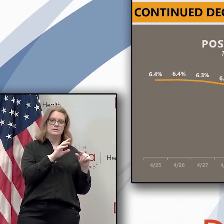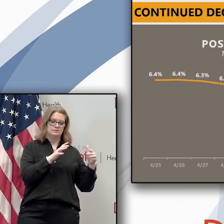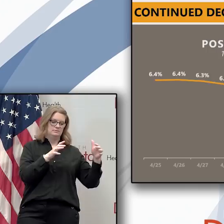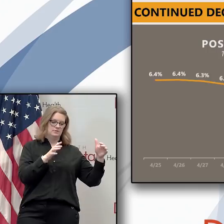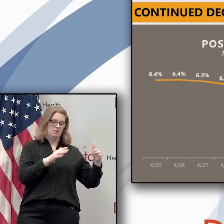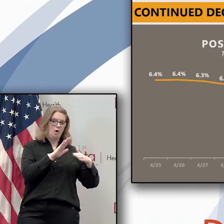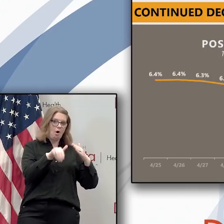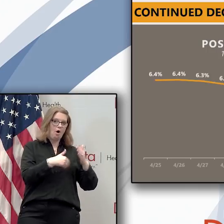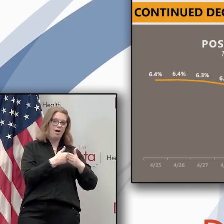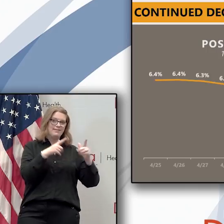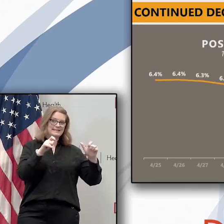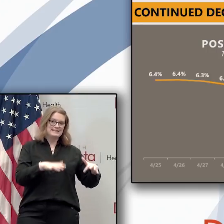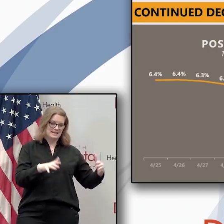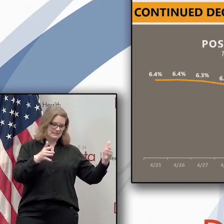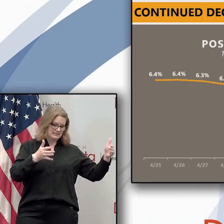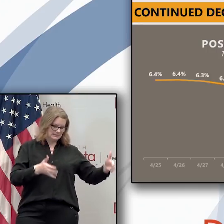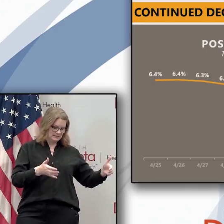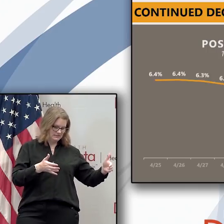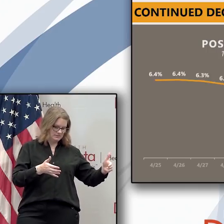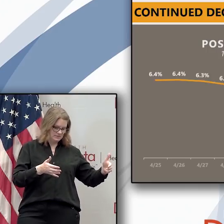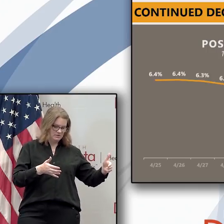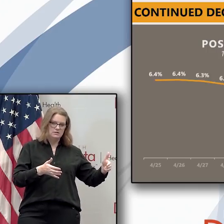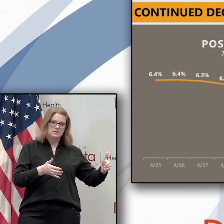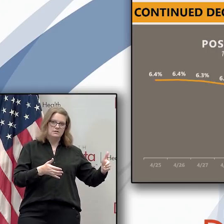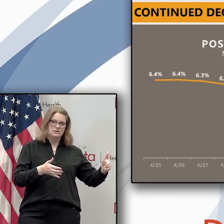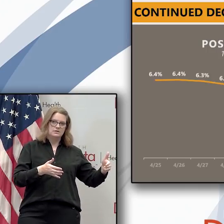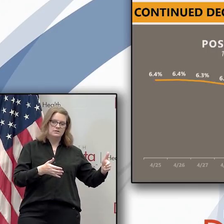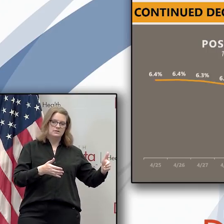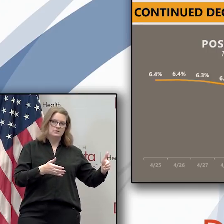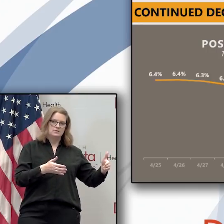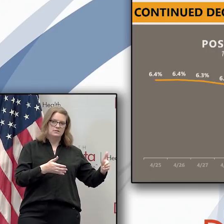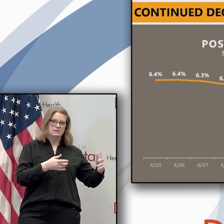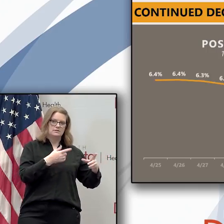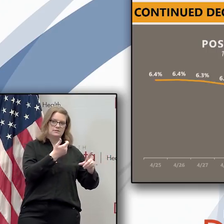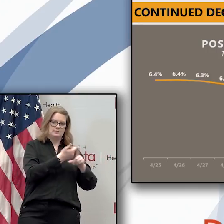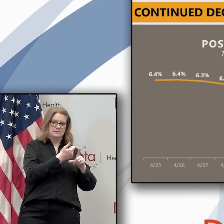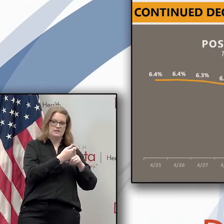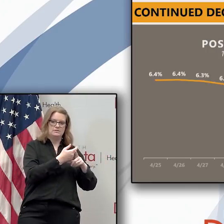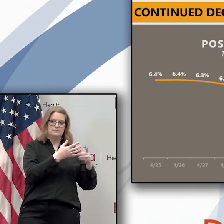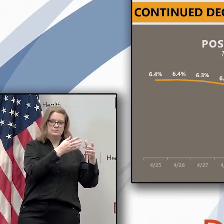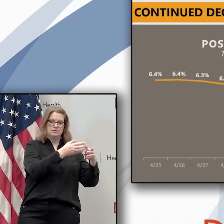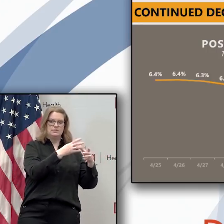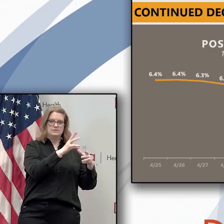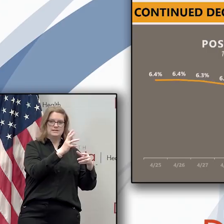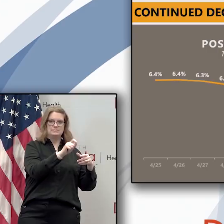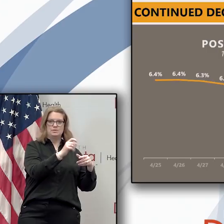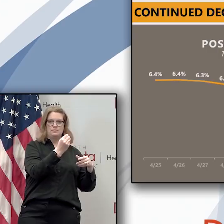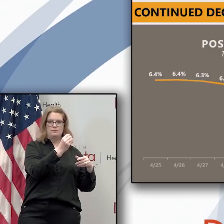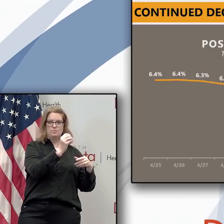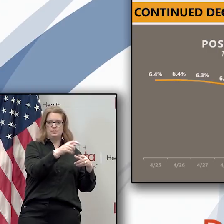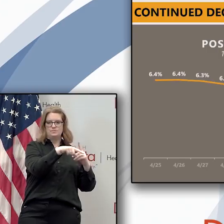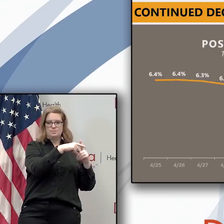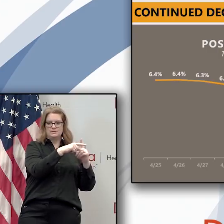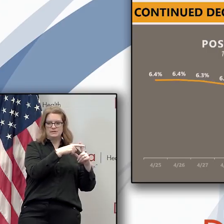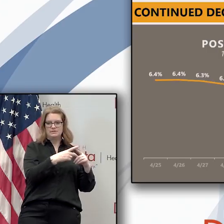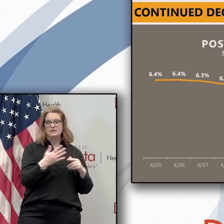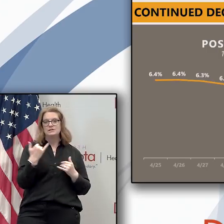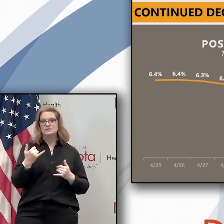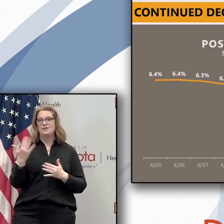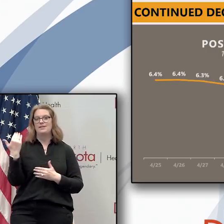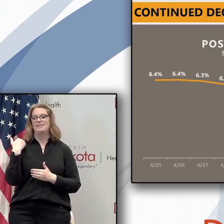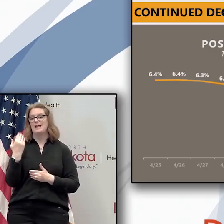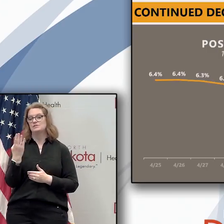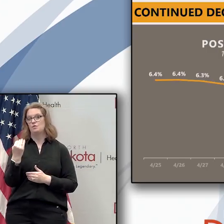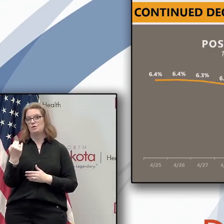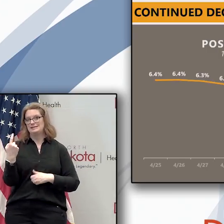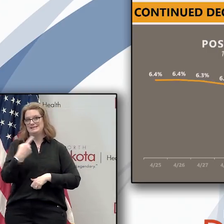6.4% of all the tests taken in that 14-day period prior to that were positive, and then each day forward. So now in the last 14